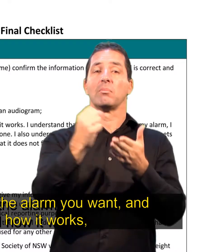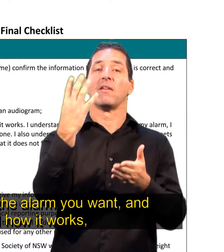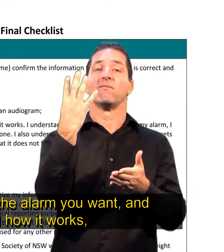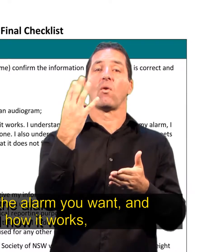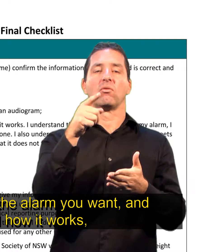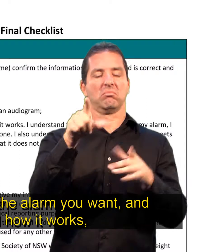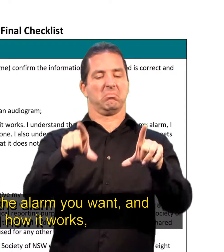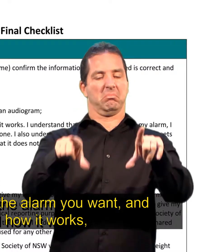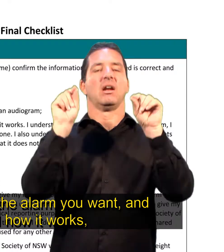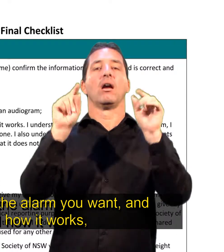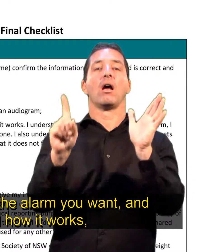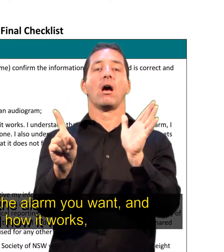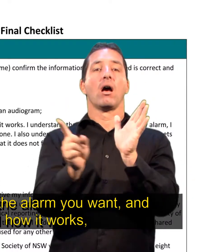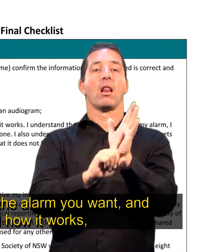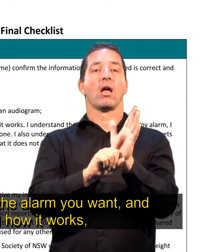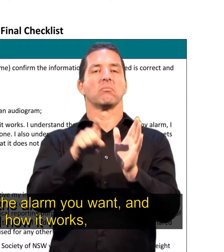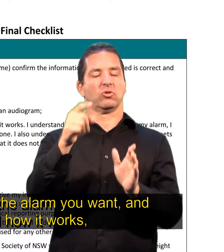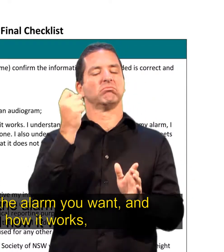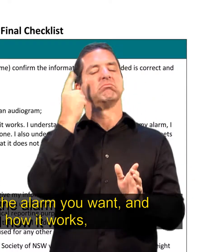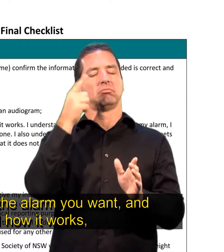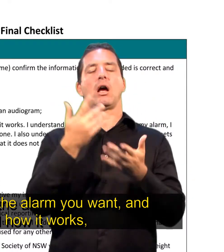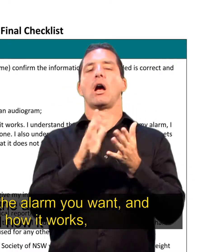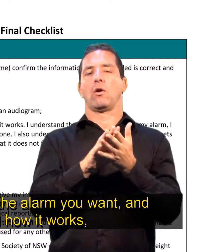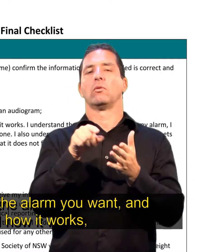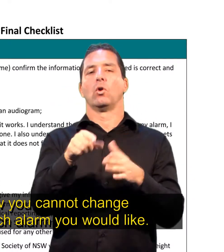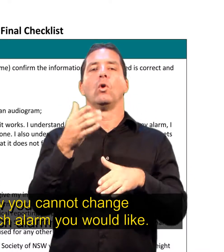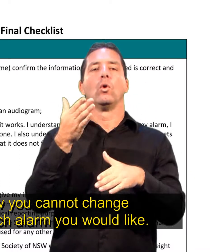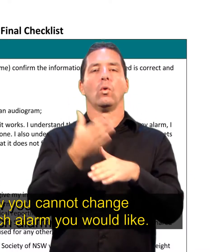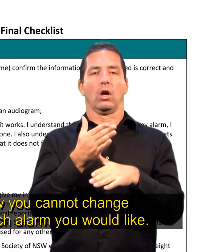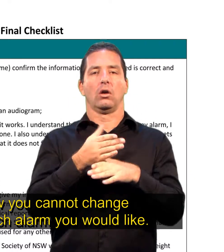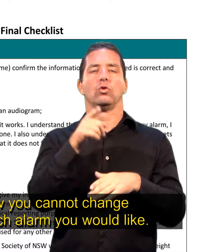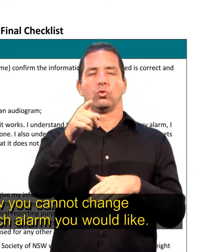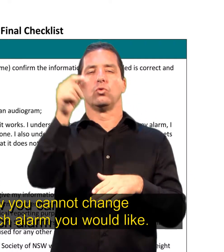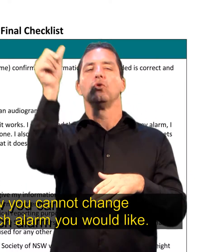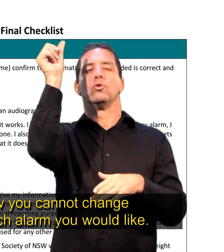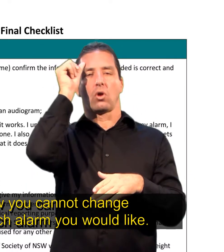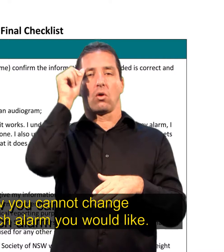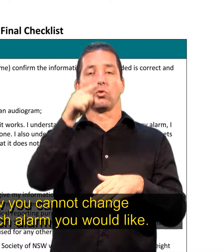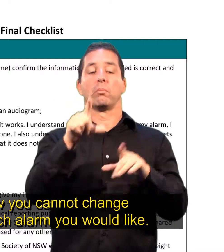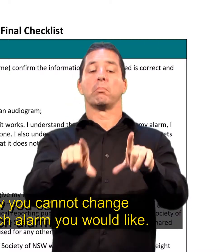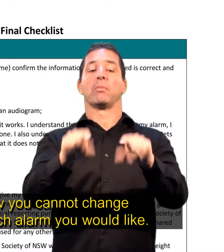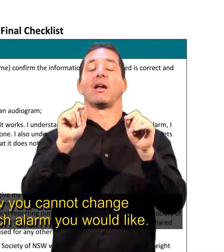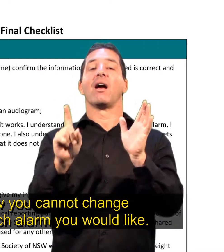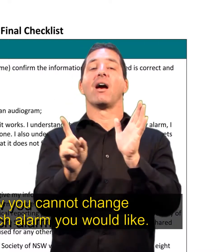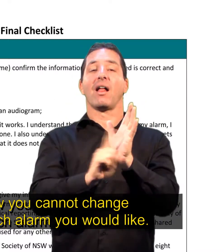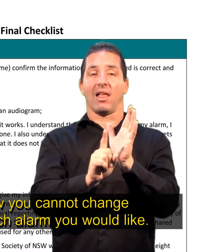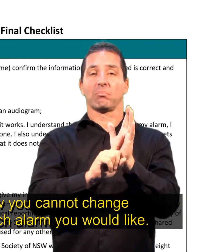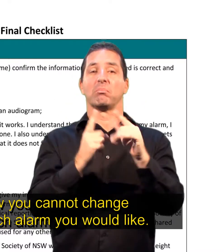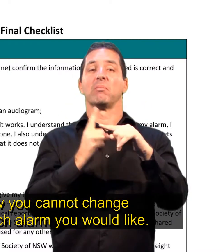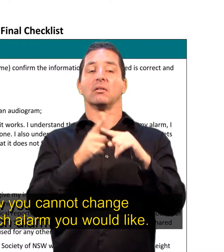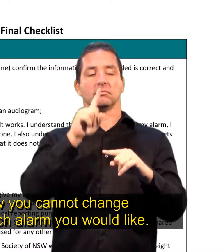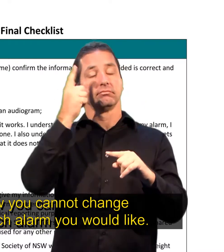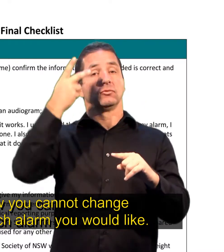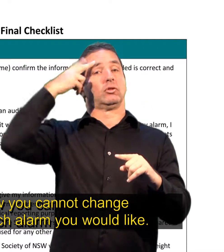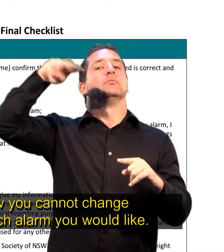4. You have chosen the alarm you want and understand how it works, and that you know you cannot change your mind about which alarm